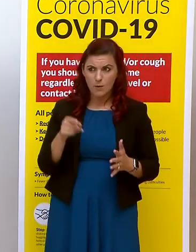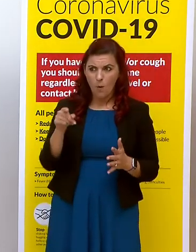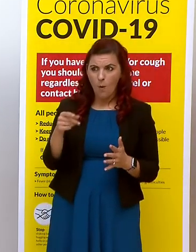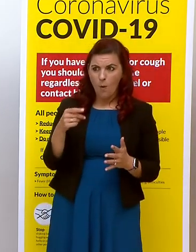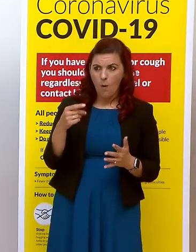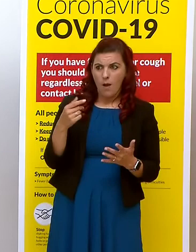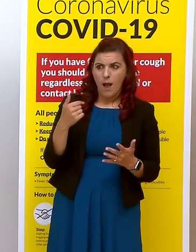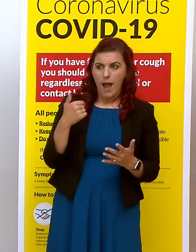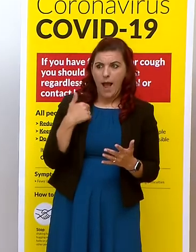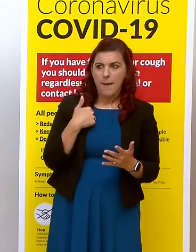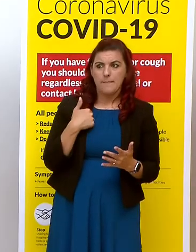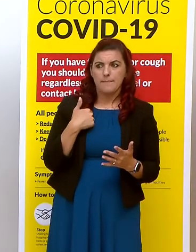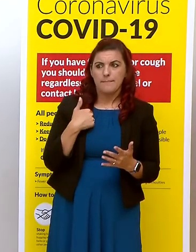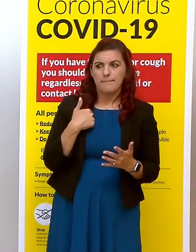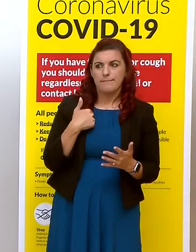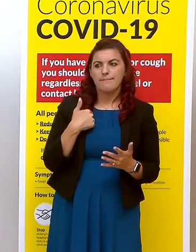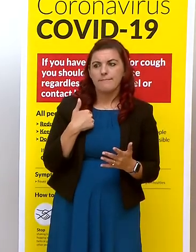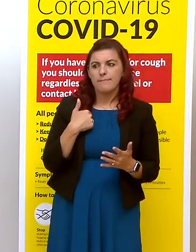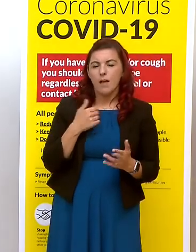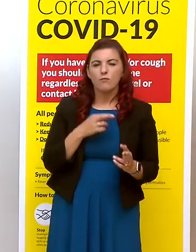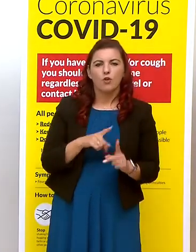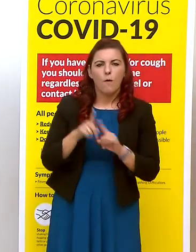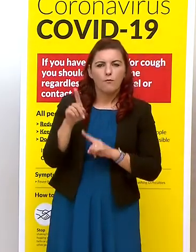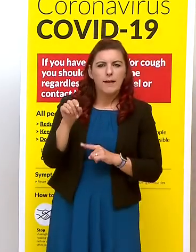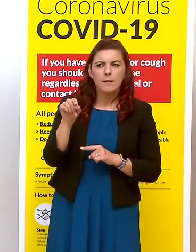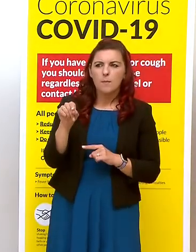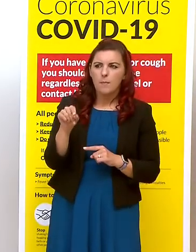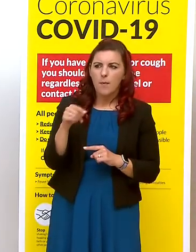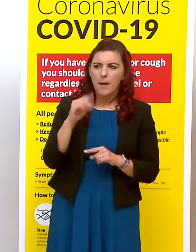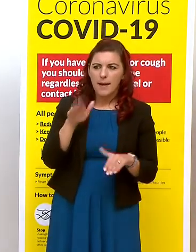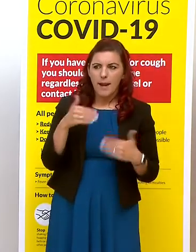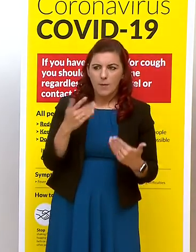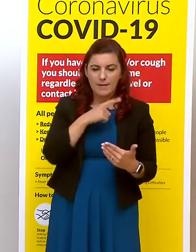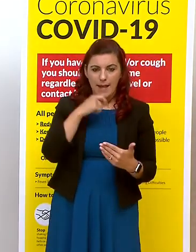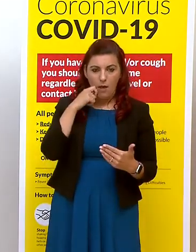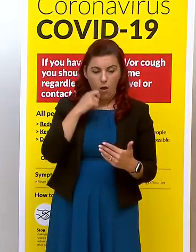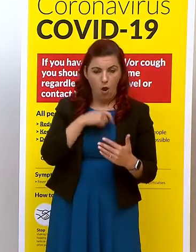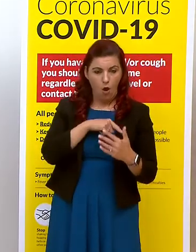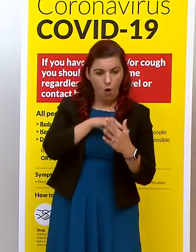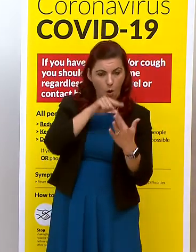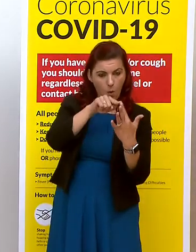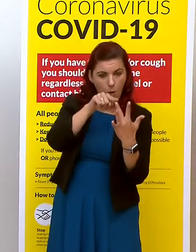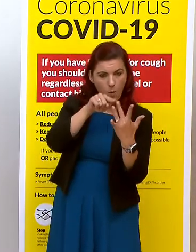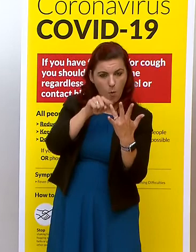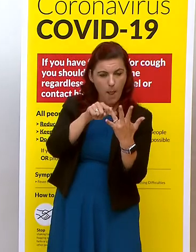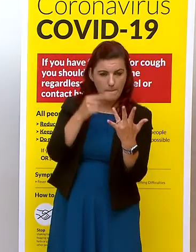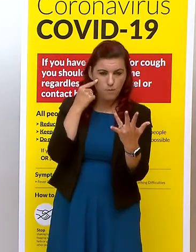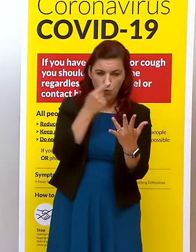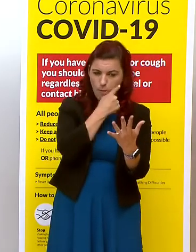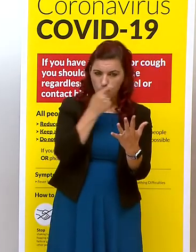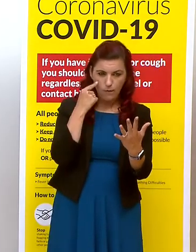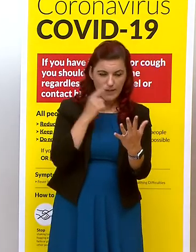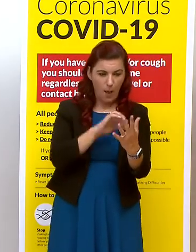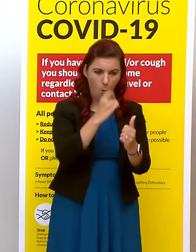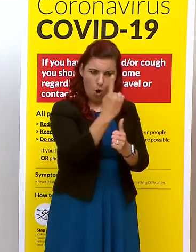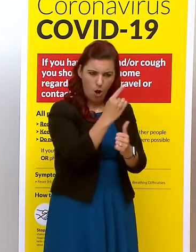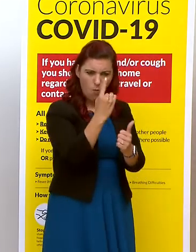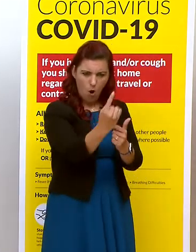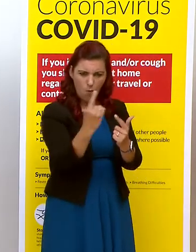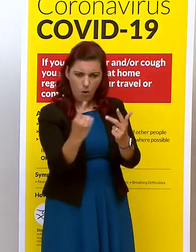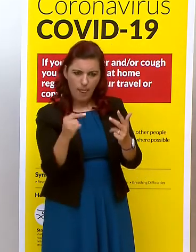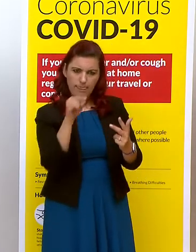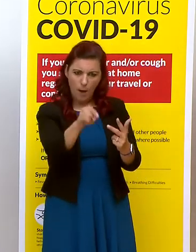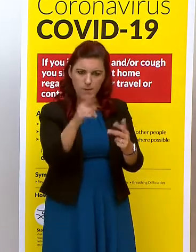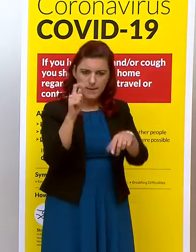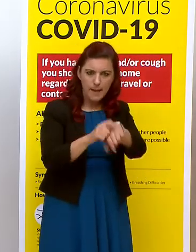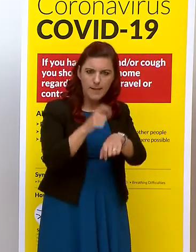not based on the absolute, if you're setting a target of absolute proof, I can't link any one of those measures to what's happened, but